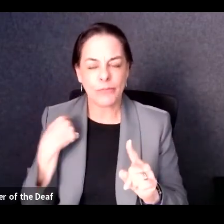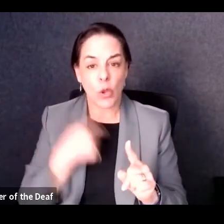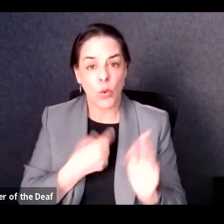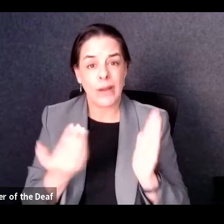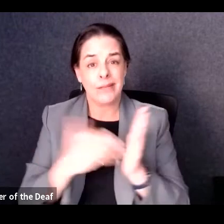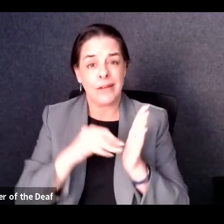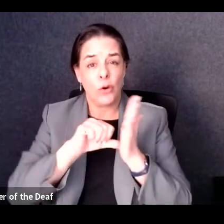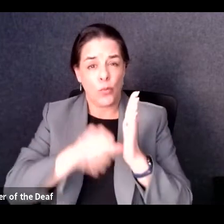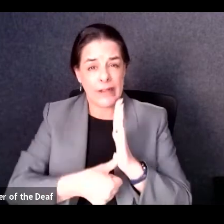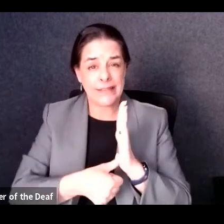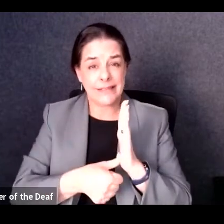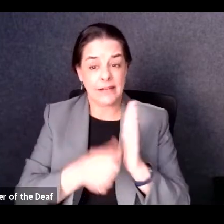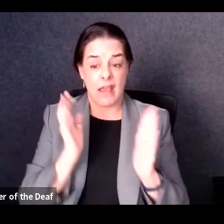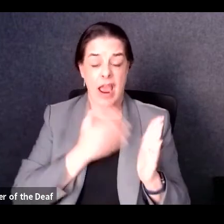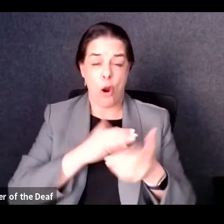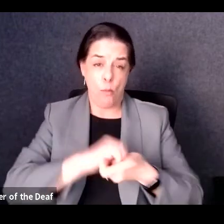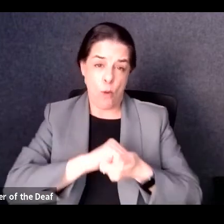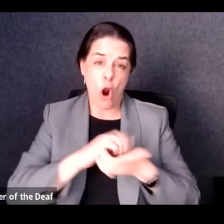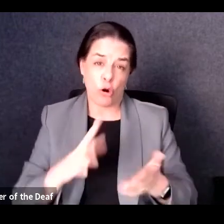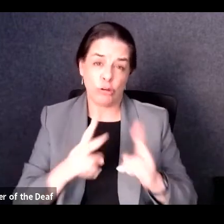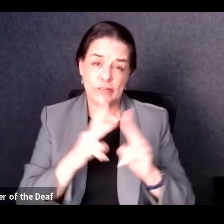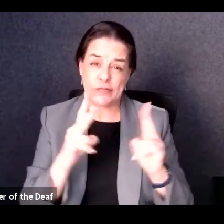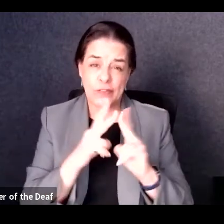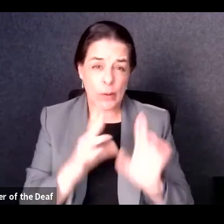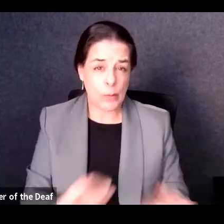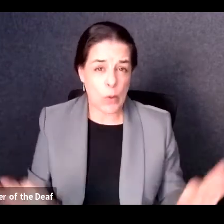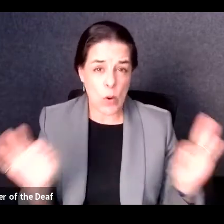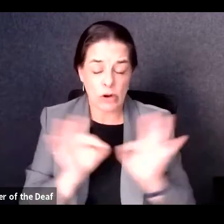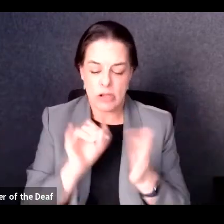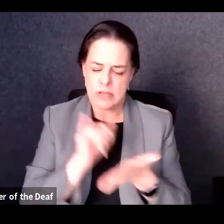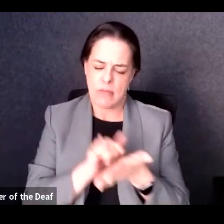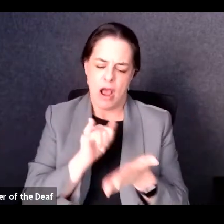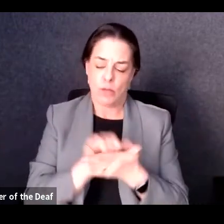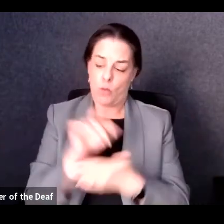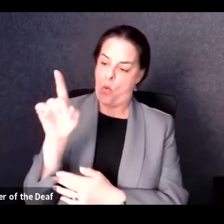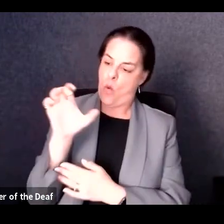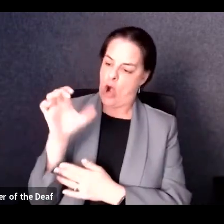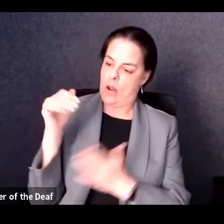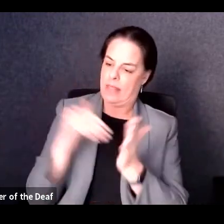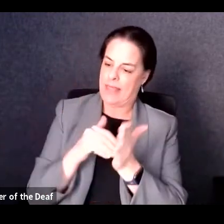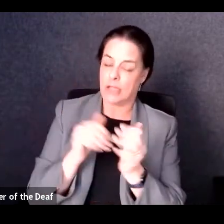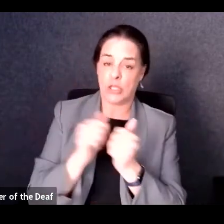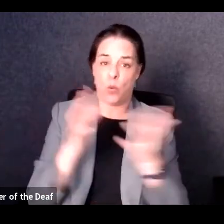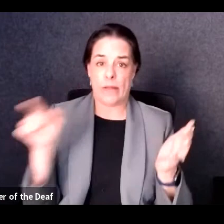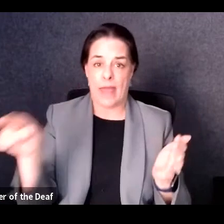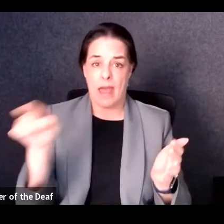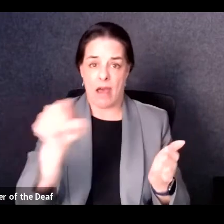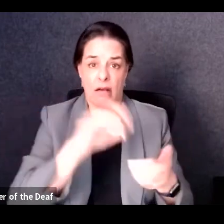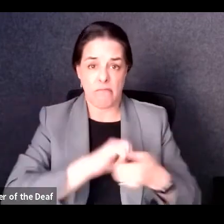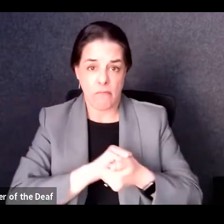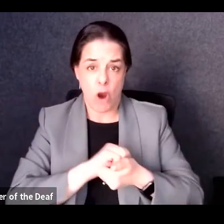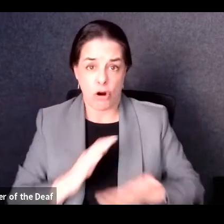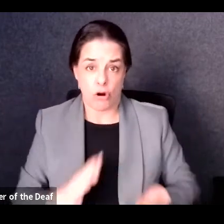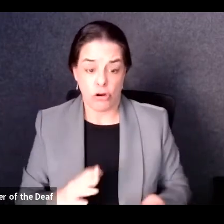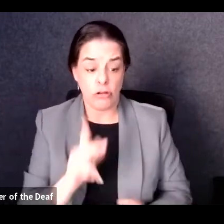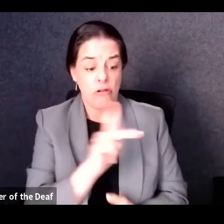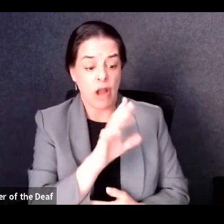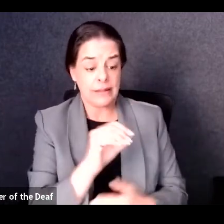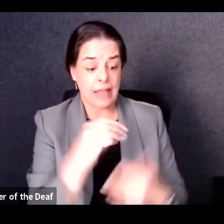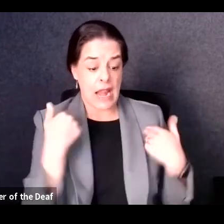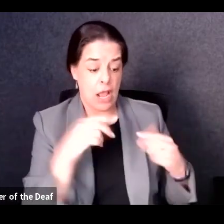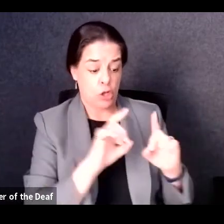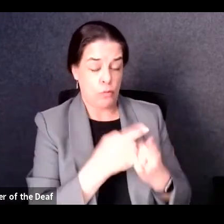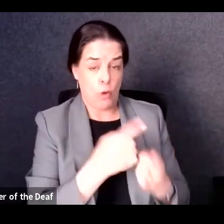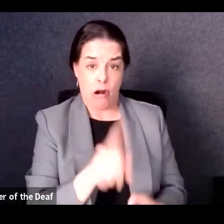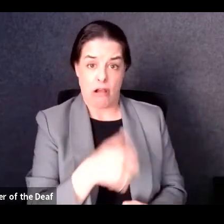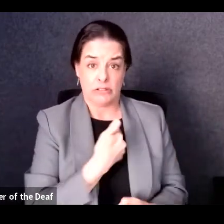re-emphasize how important our partners are. There's no way we could have gotten to 100,000 without our partners. Knox County Health Department alone could not have done